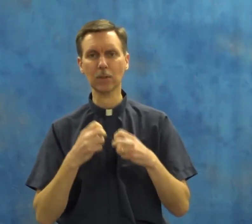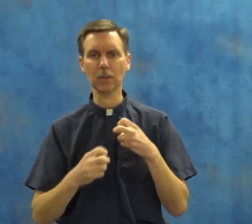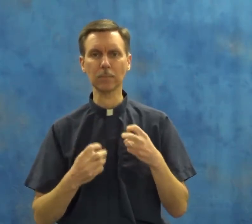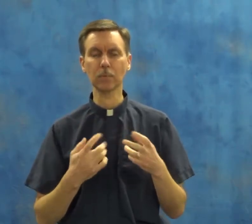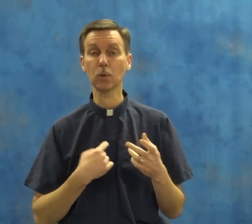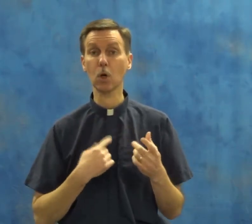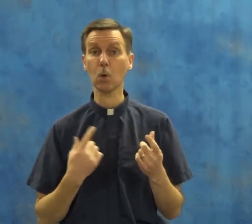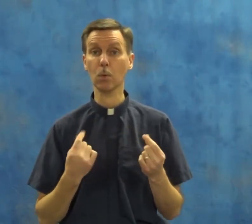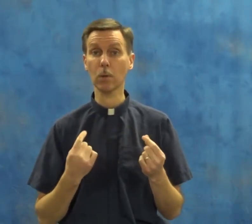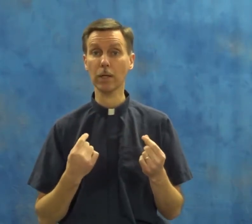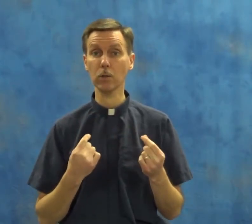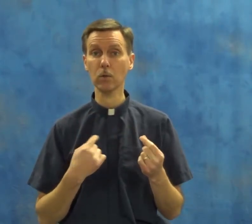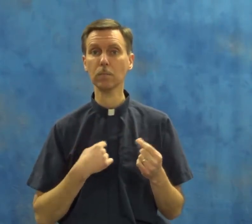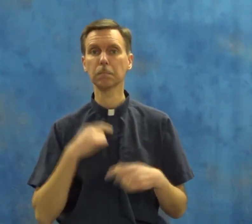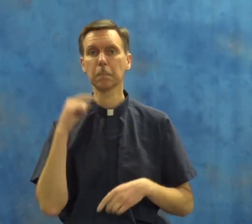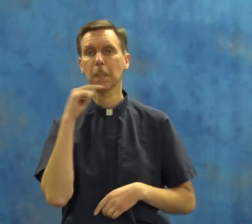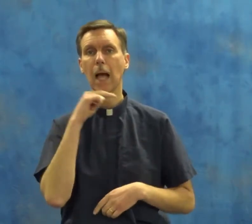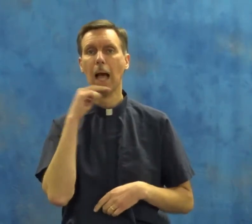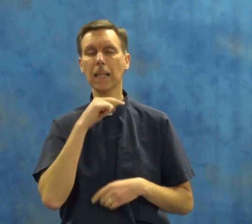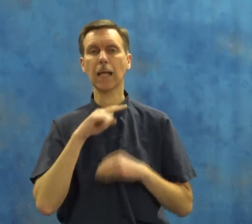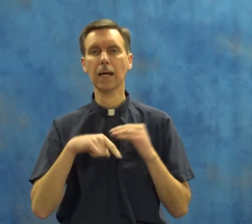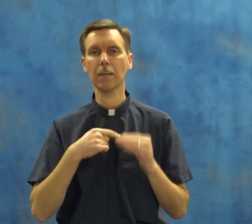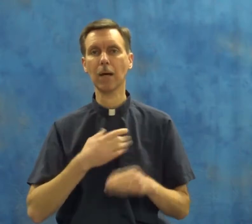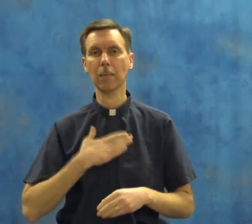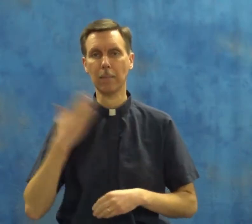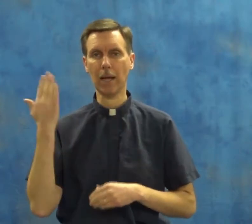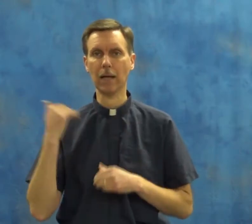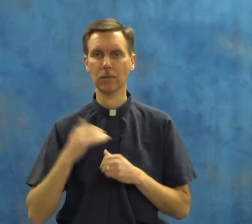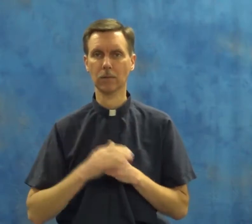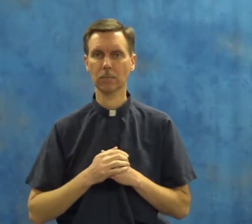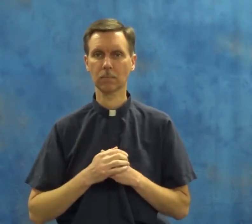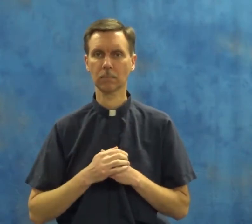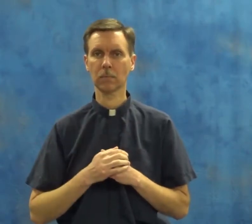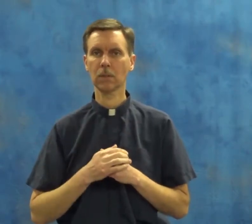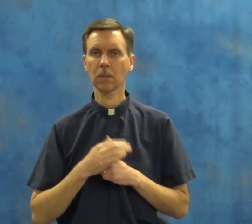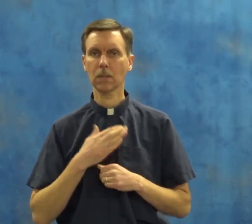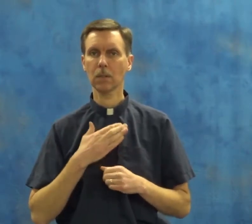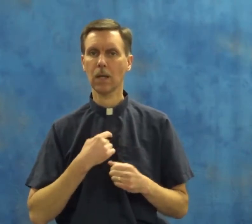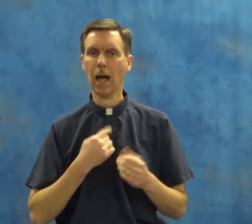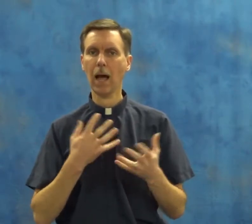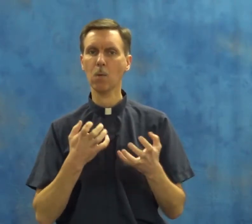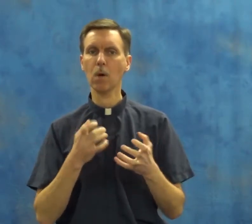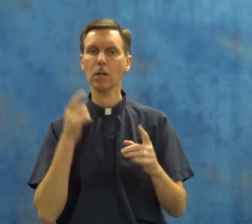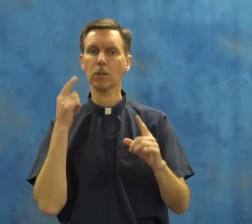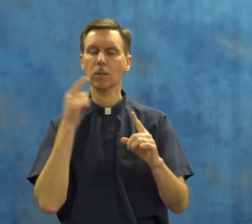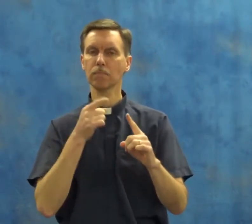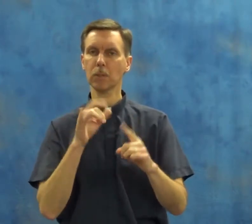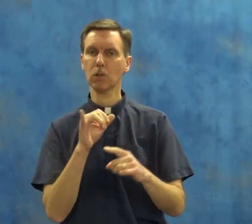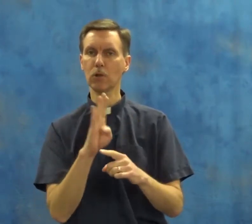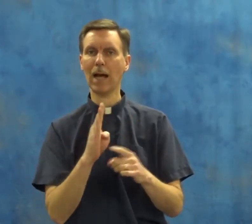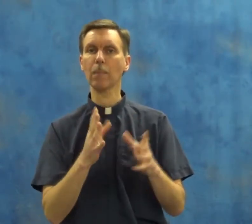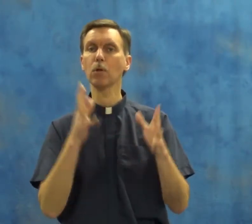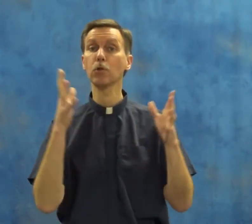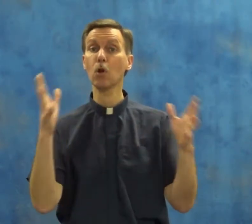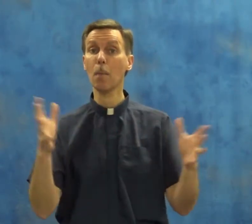difficult. So what do? I lie about my past. I want a job so